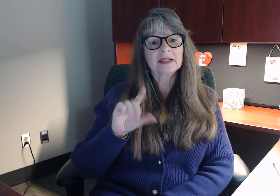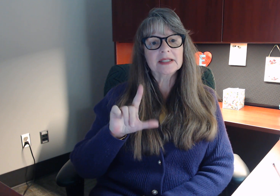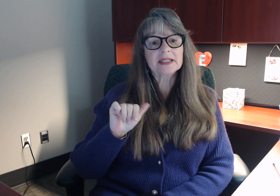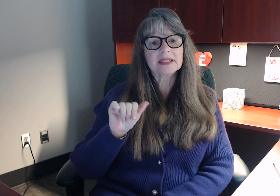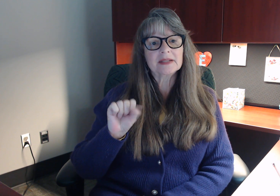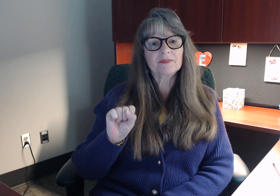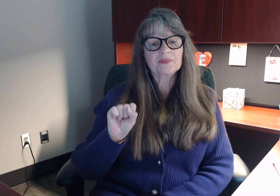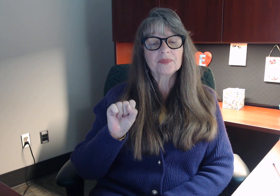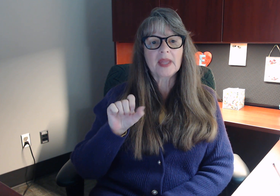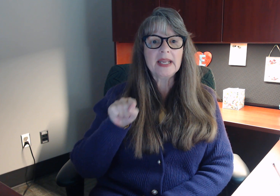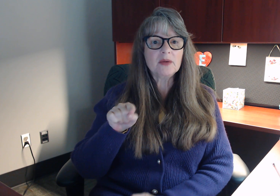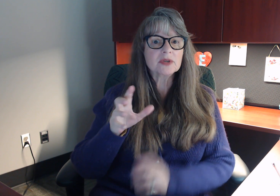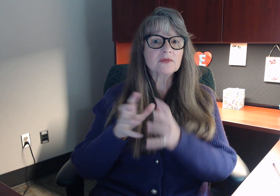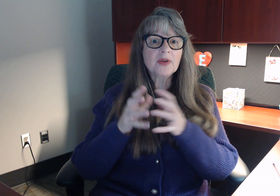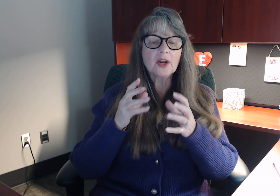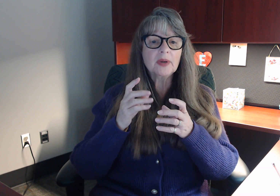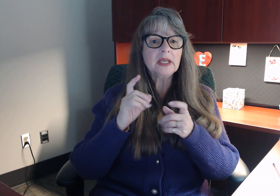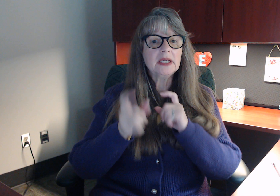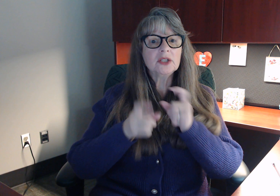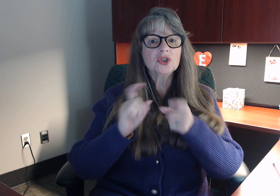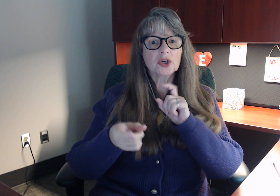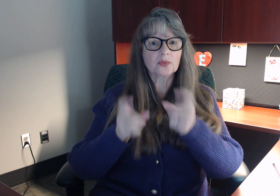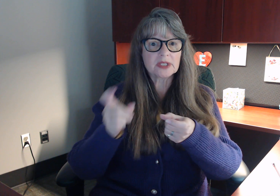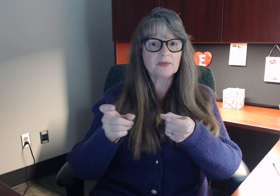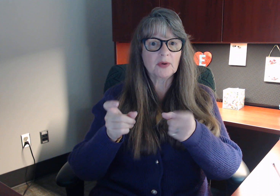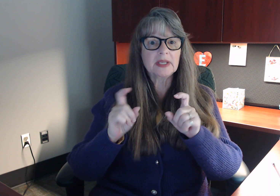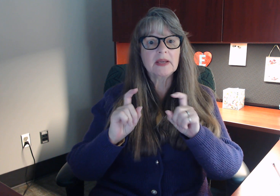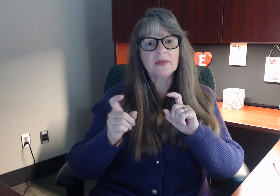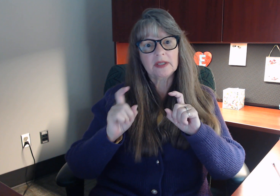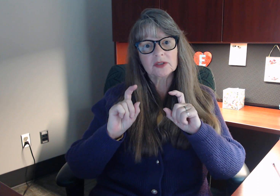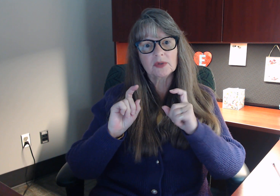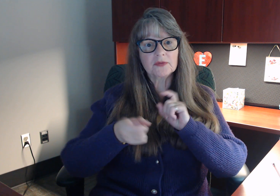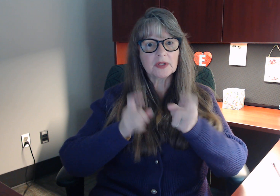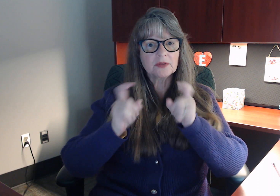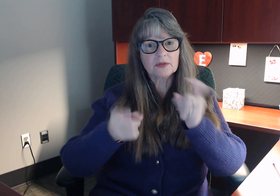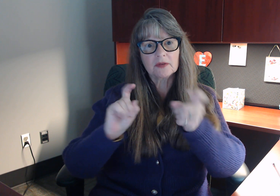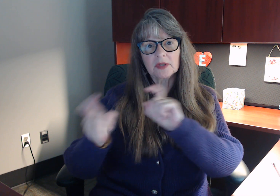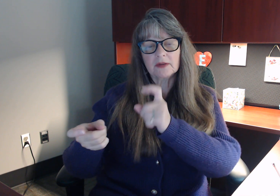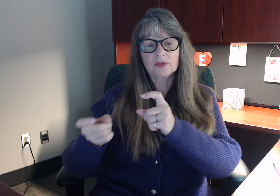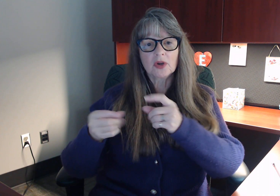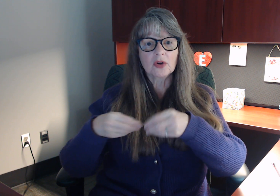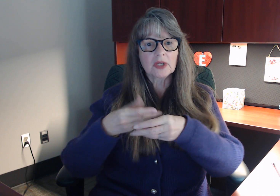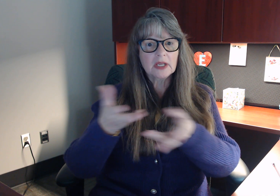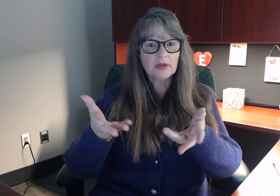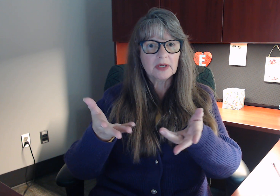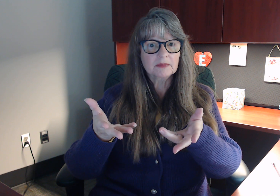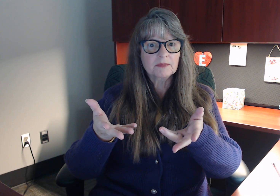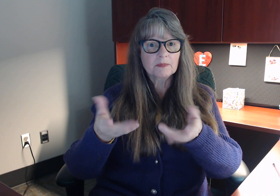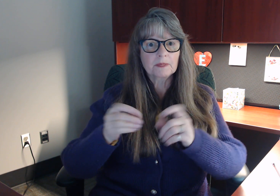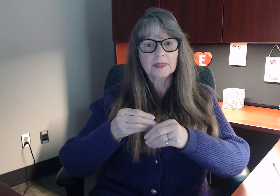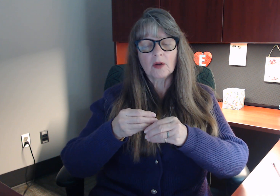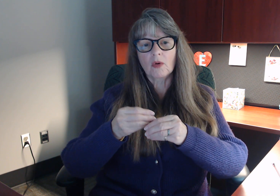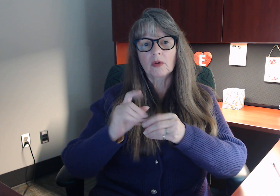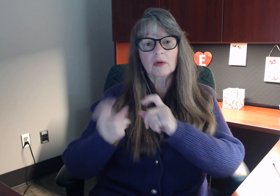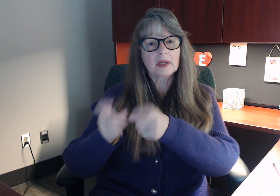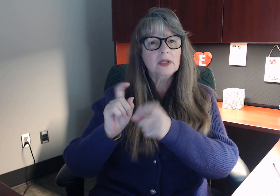Nicholas, and he was very generous, very giving. So gift, gift, gift, gift, gift, giving. Or, you could